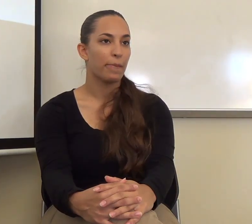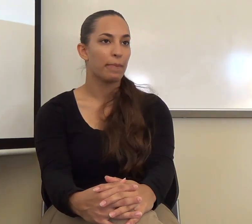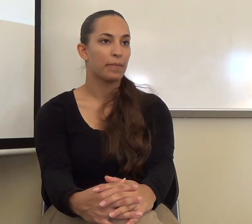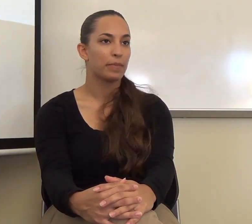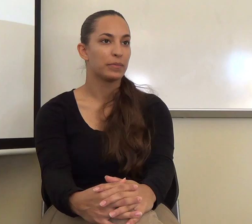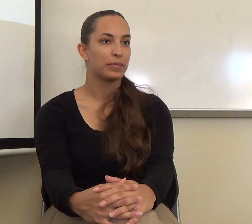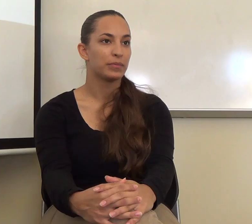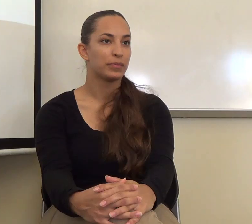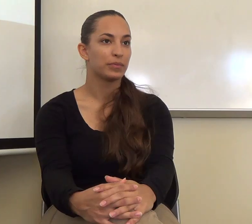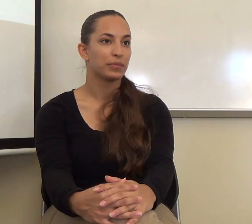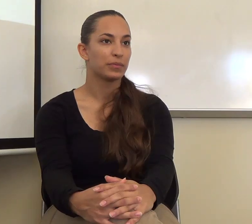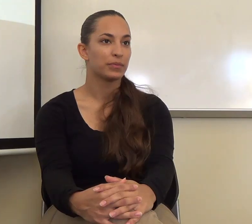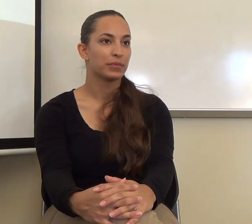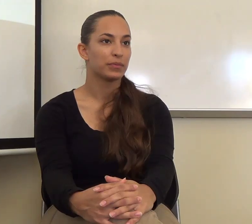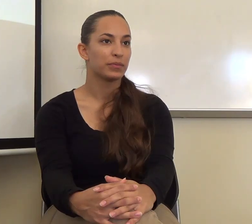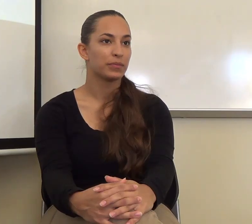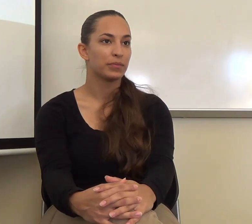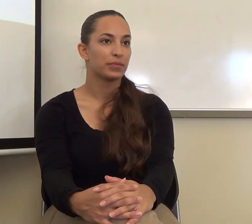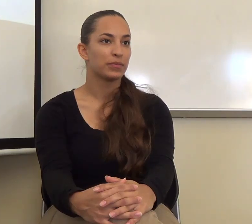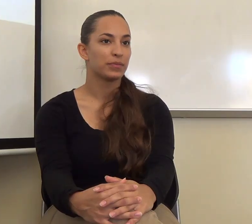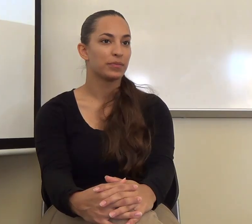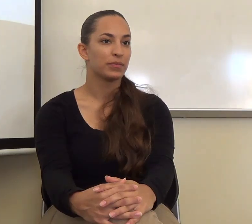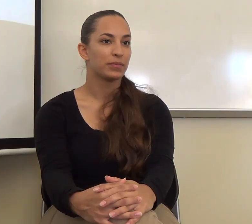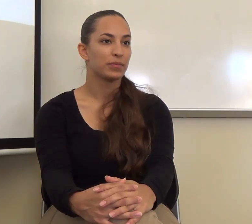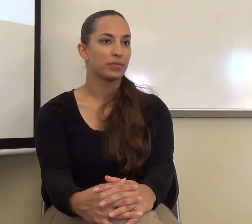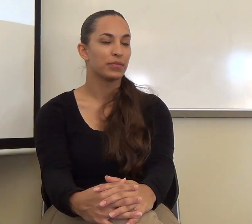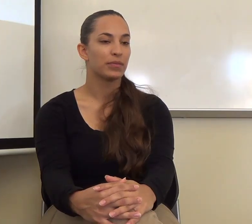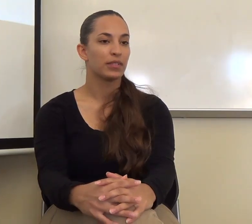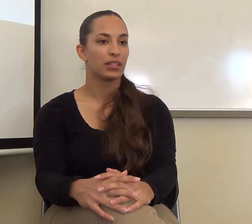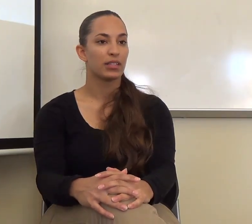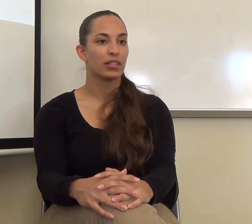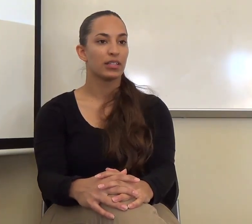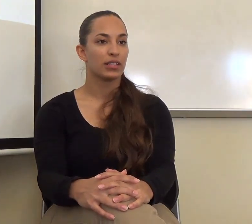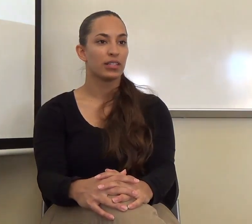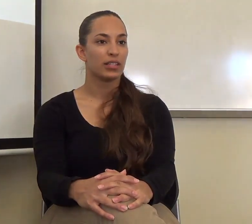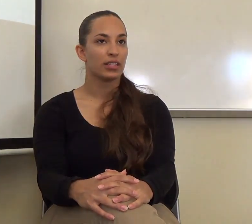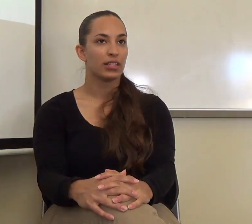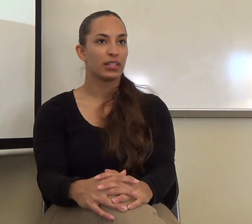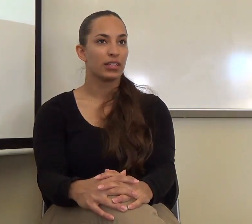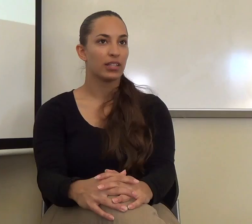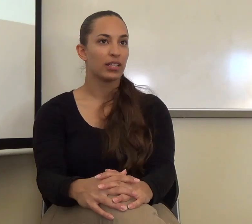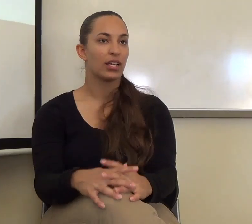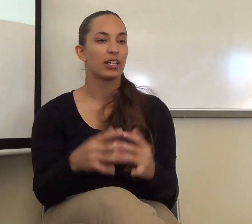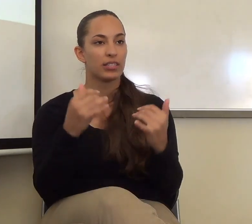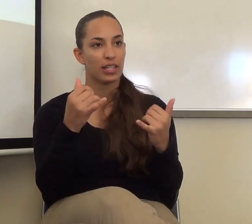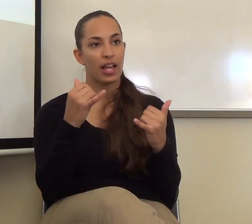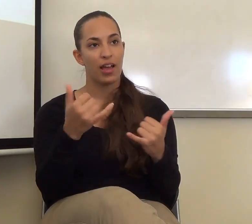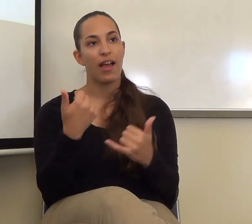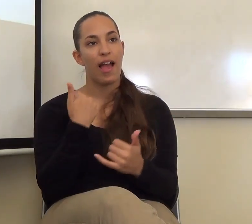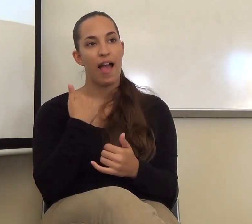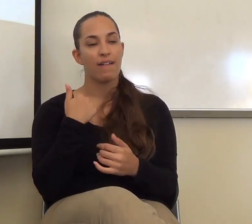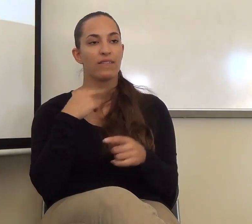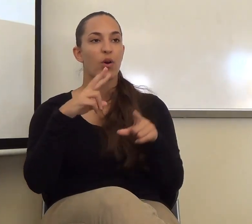we have a vocabulary test. Now, on this vocabulary test,